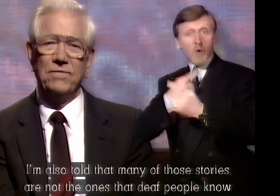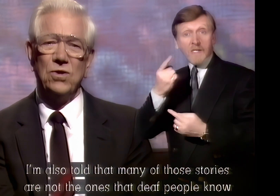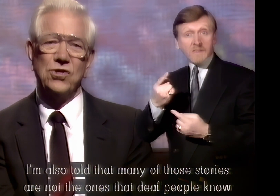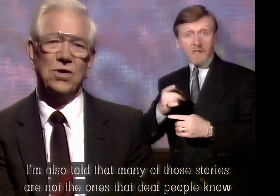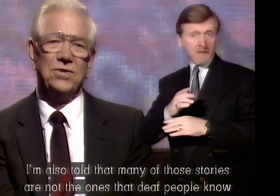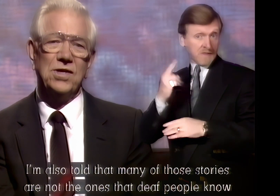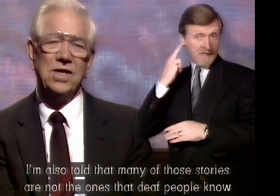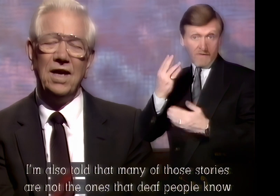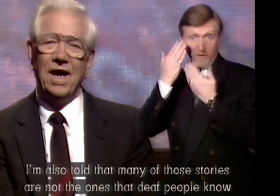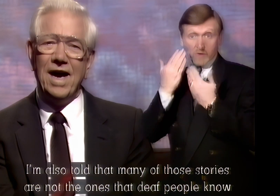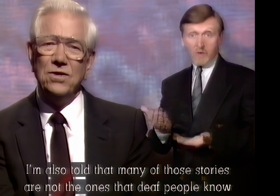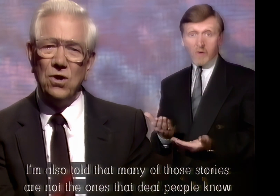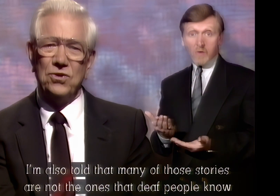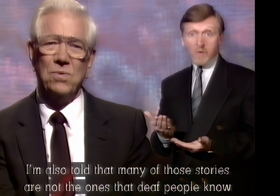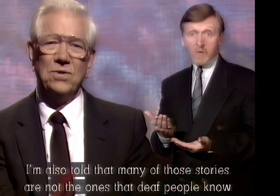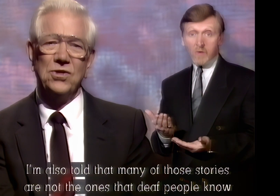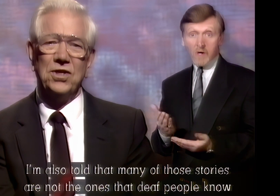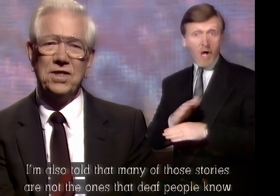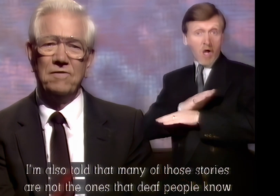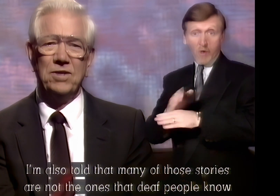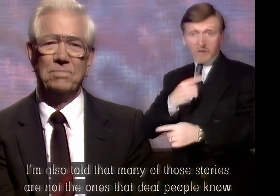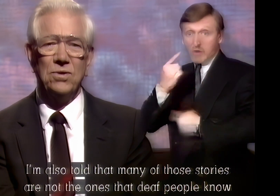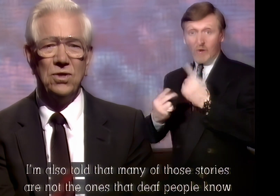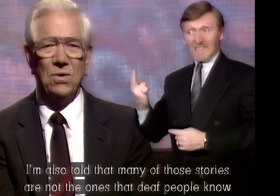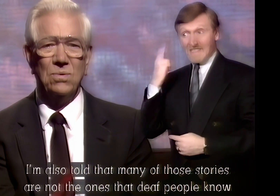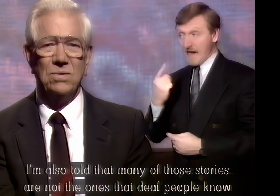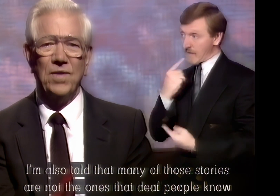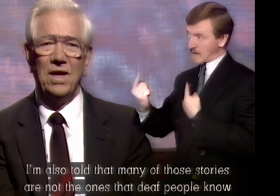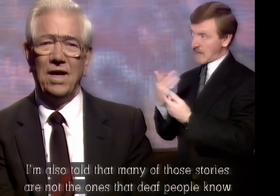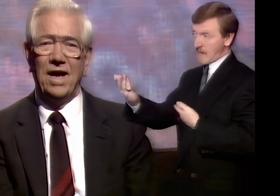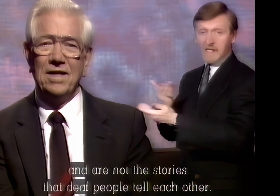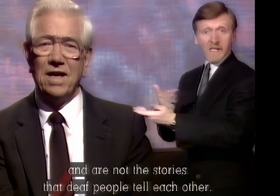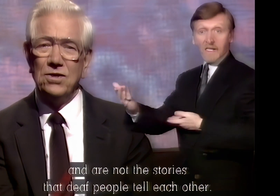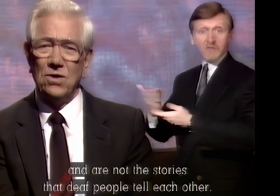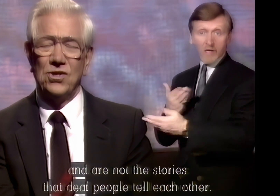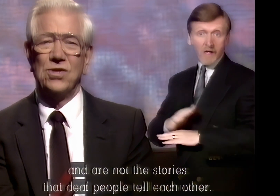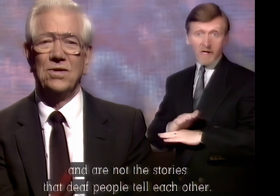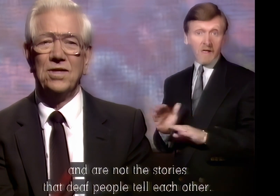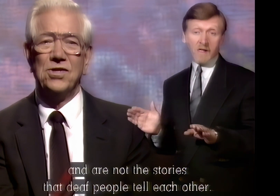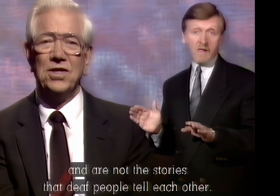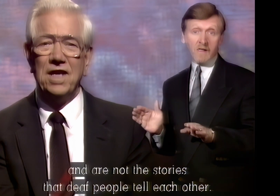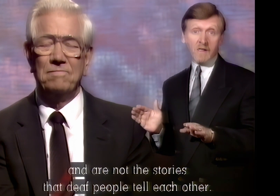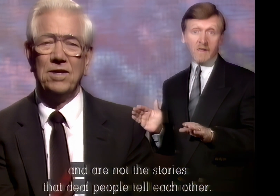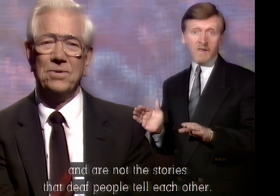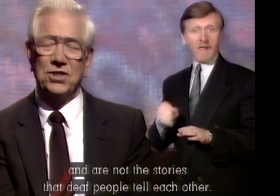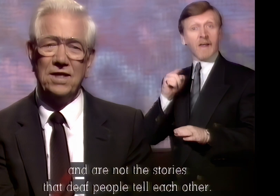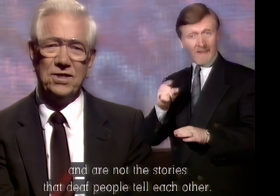those stories are not the ones that deaf people know, and are not the stories that deaf people tell each